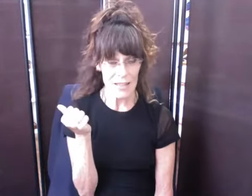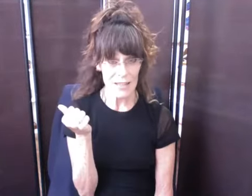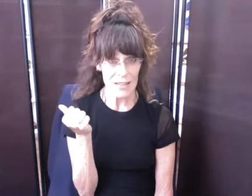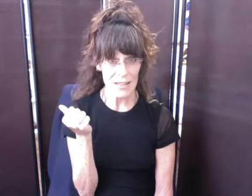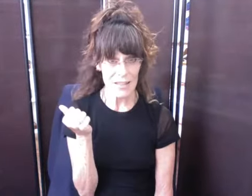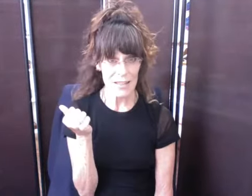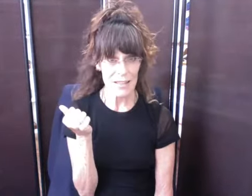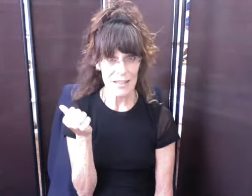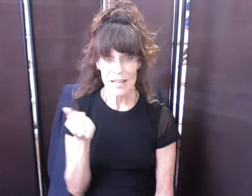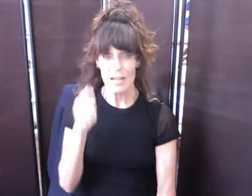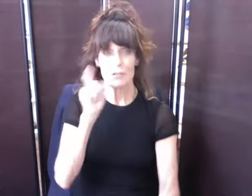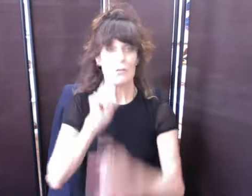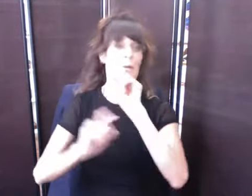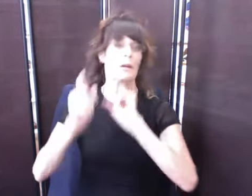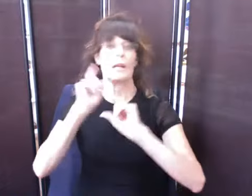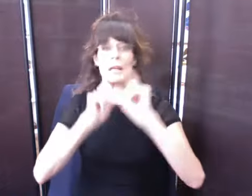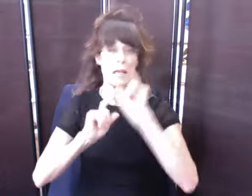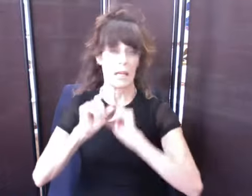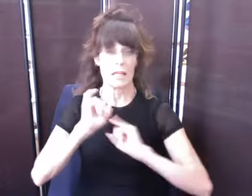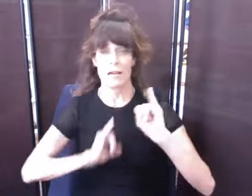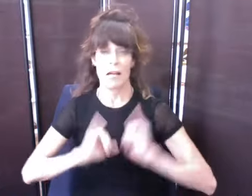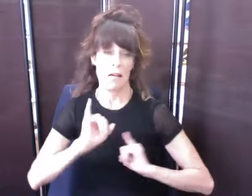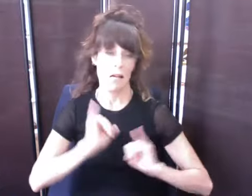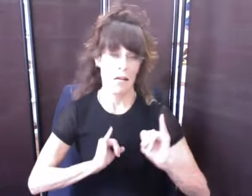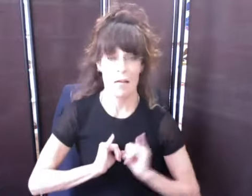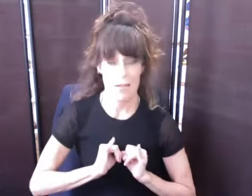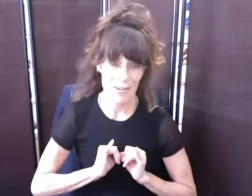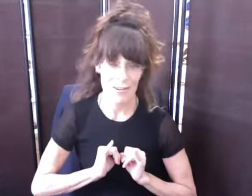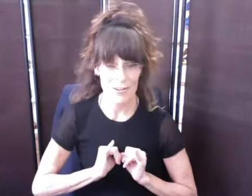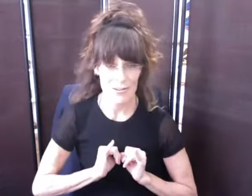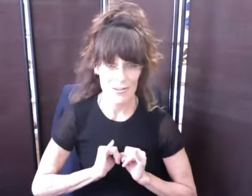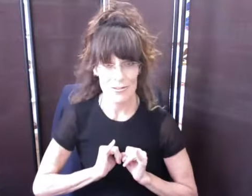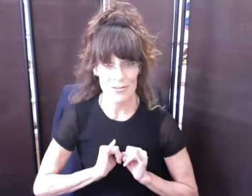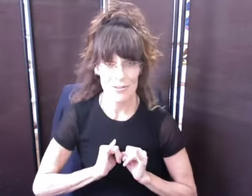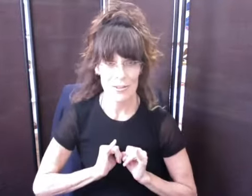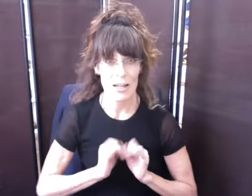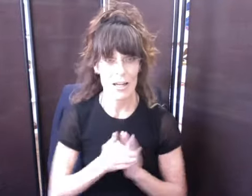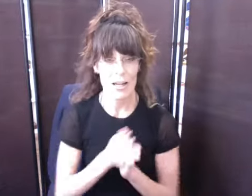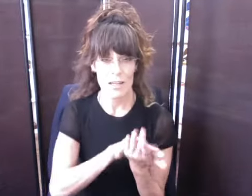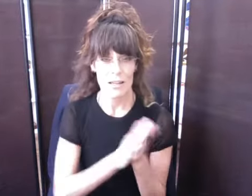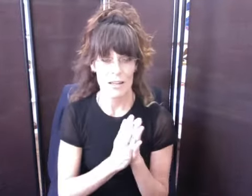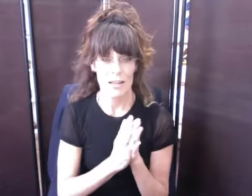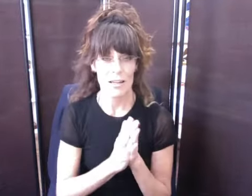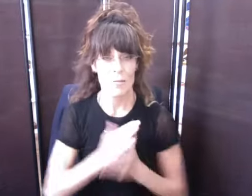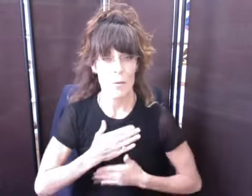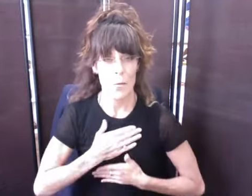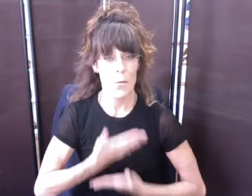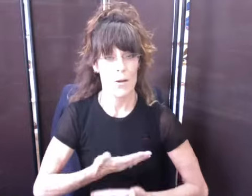drinking myself and selfishly living myself into a state of willingness, I follow the direction of some people much smarter and